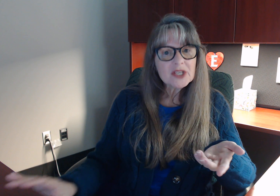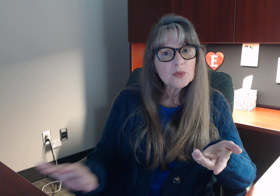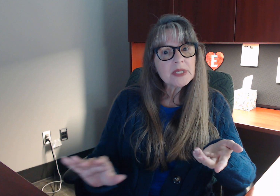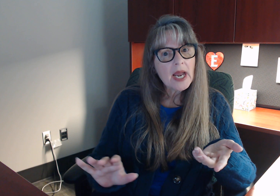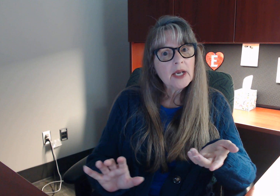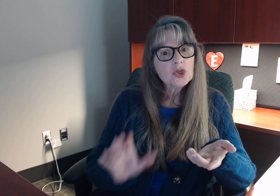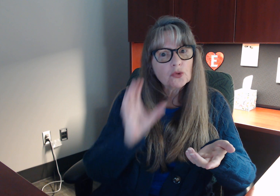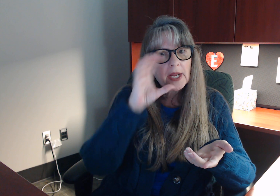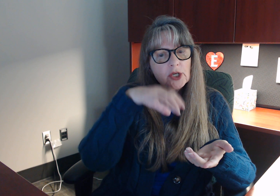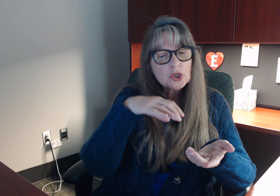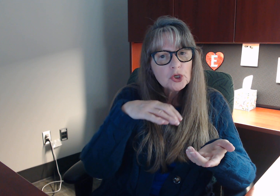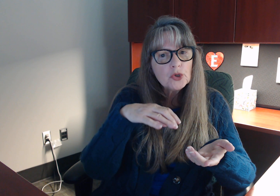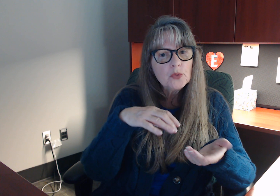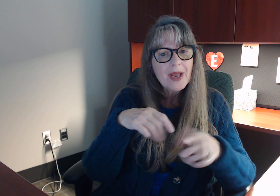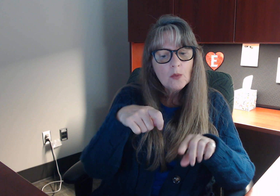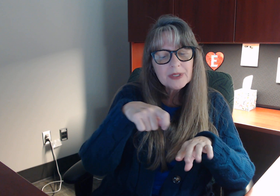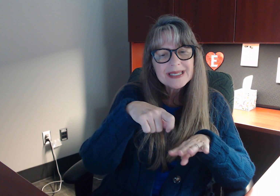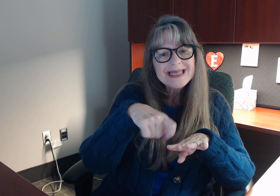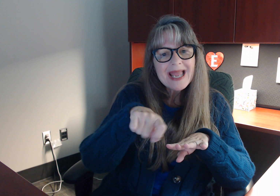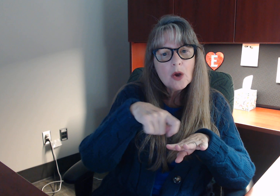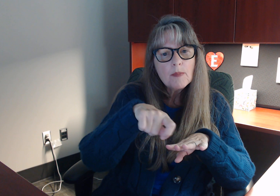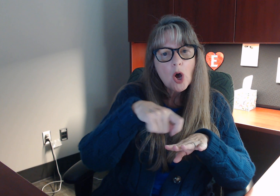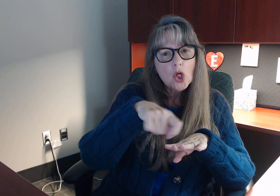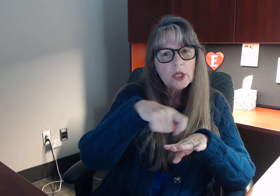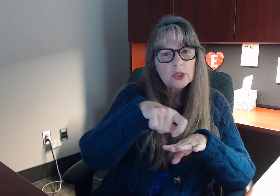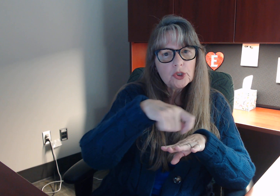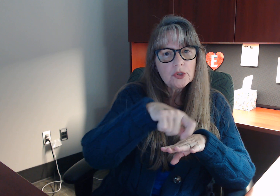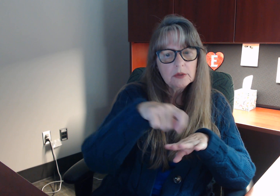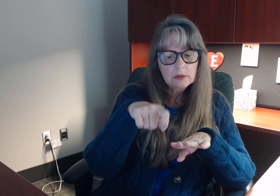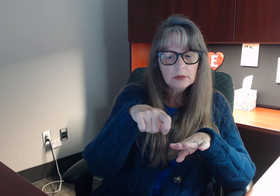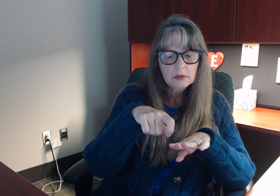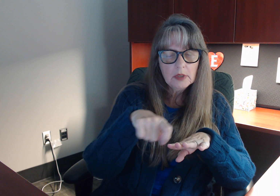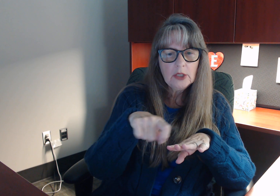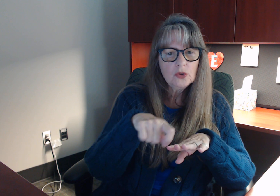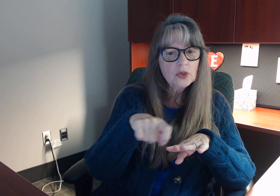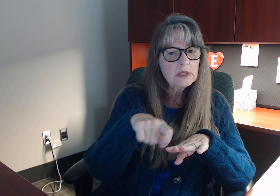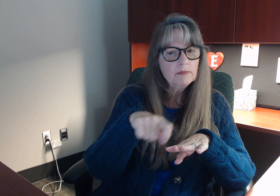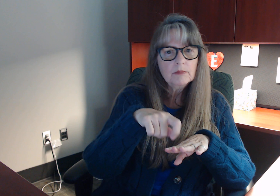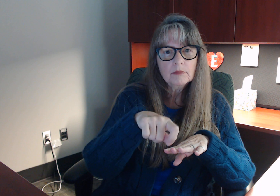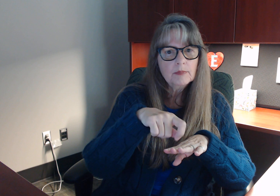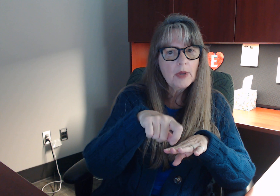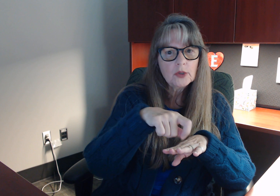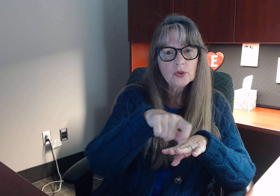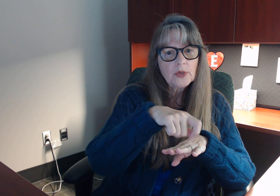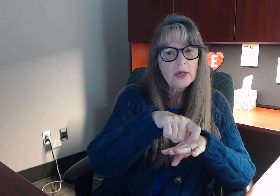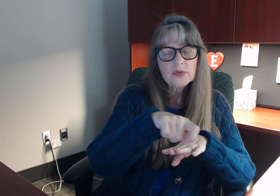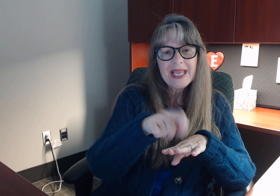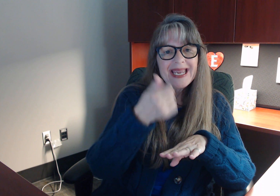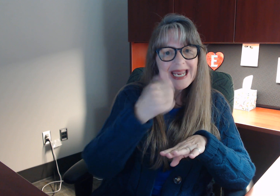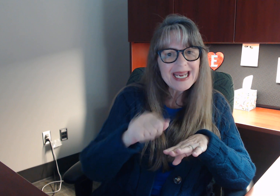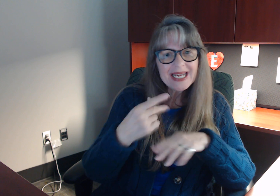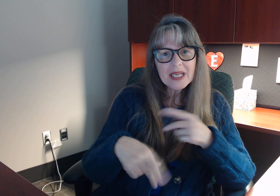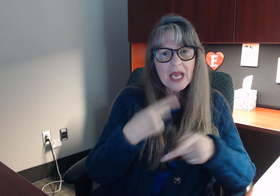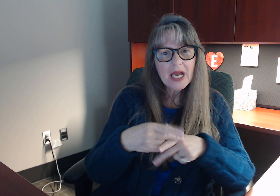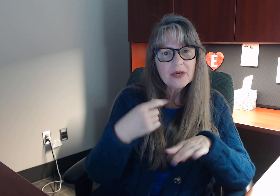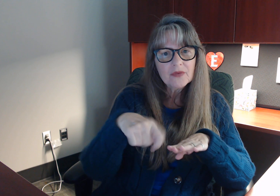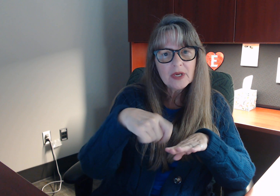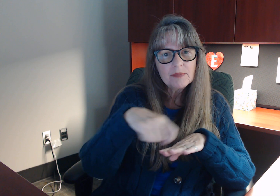was kind of strange too, was nail polish, and you just polish your nails. Any kind of nail